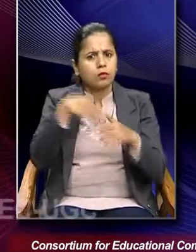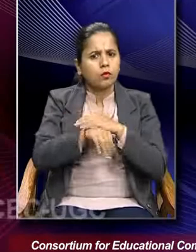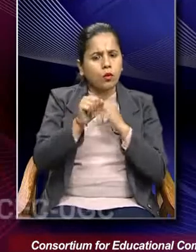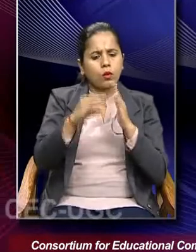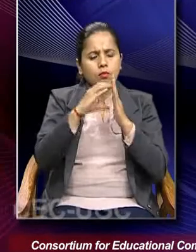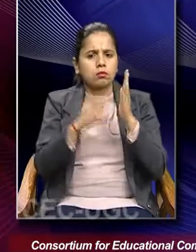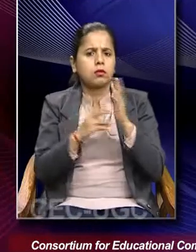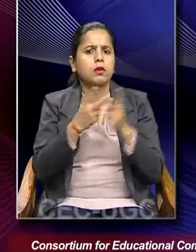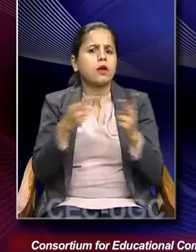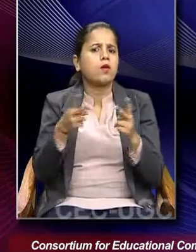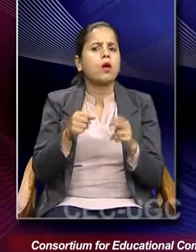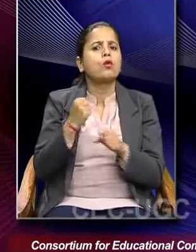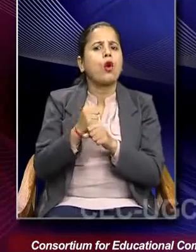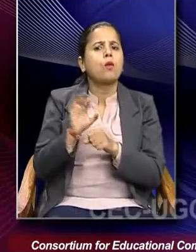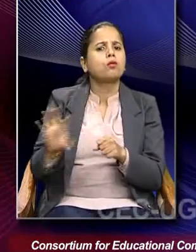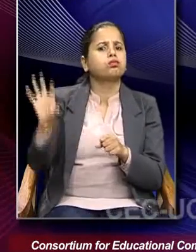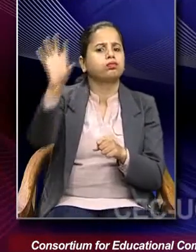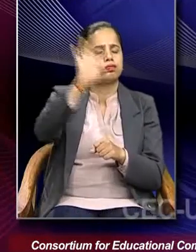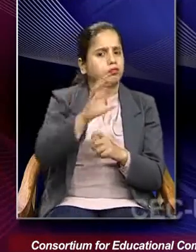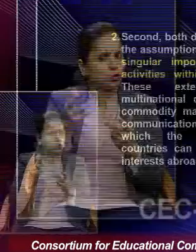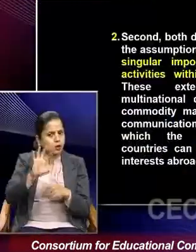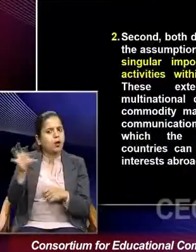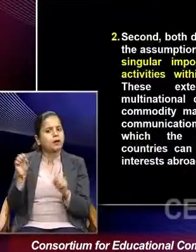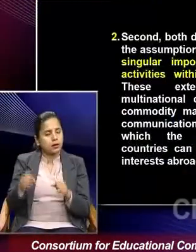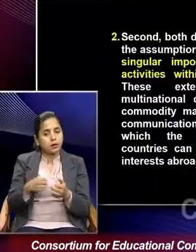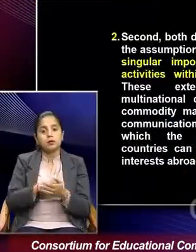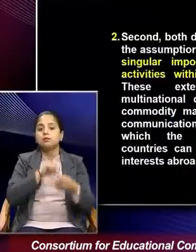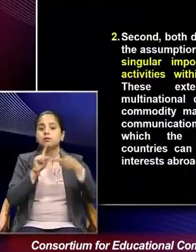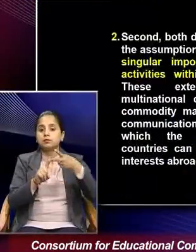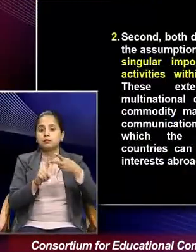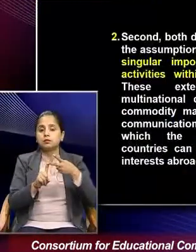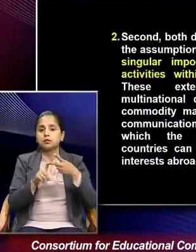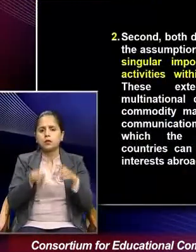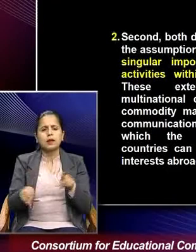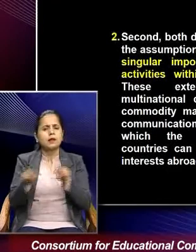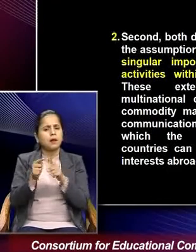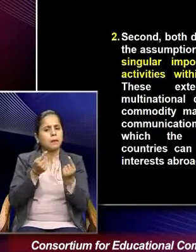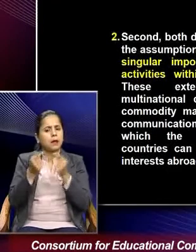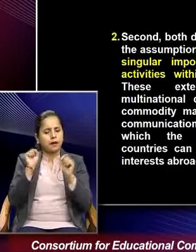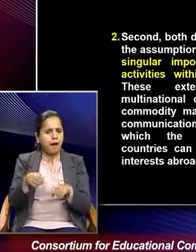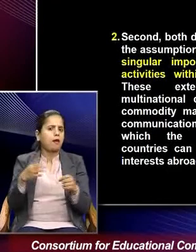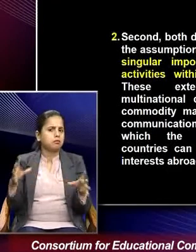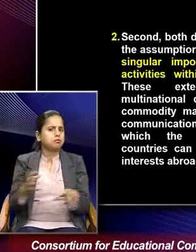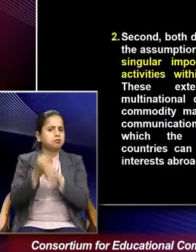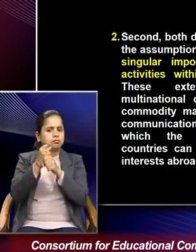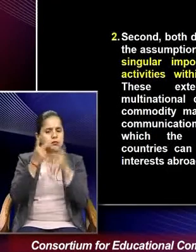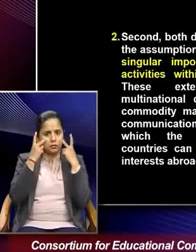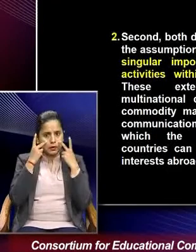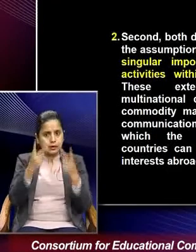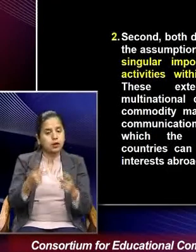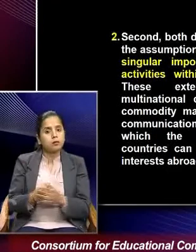states. The second common conclusion that can be drawn is